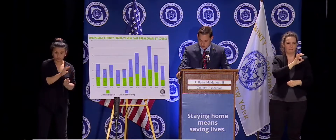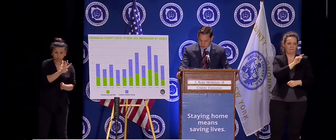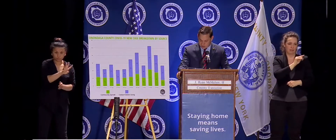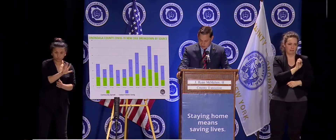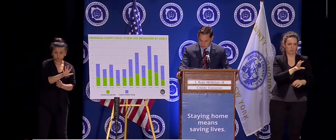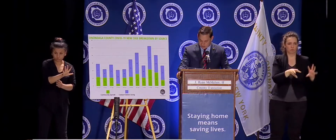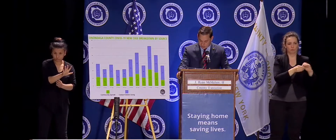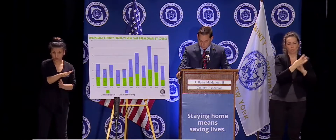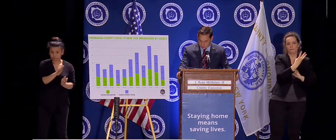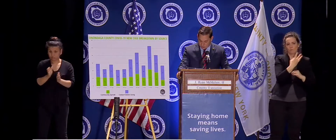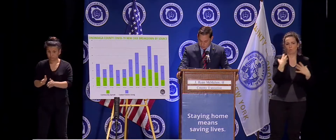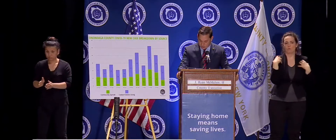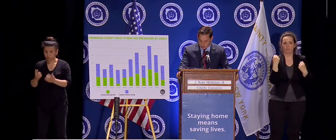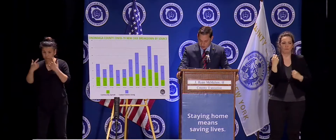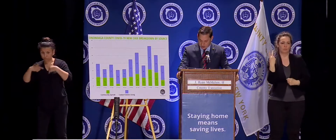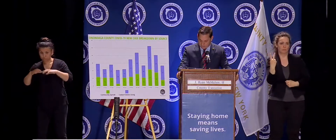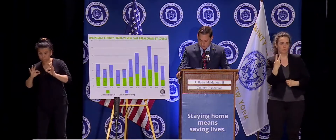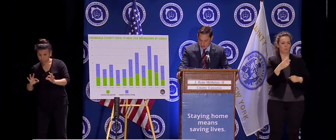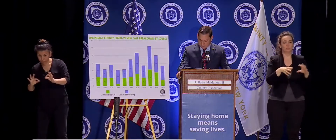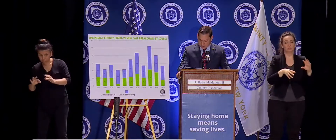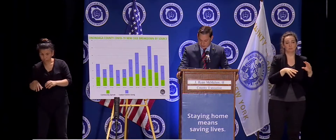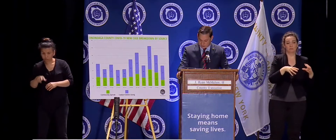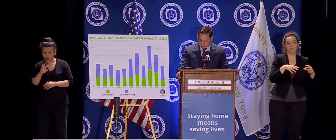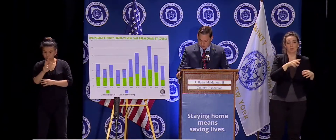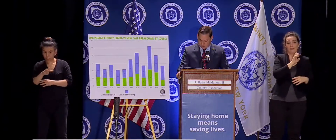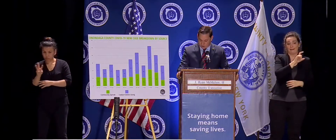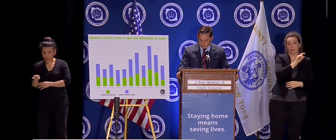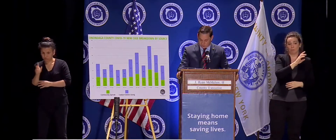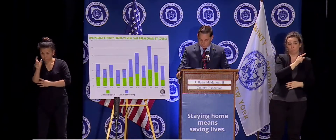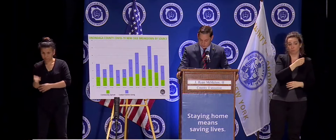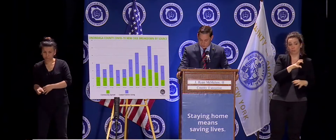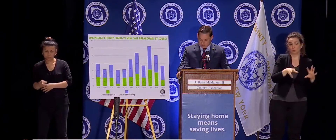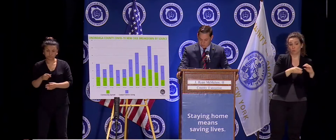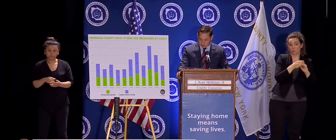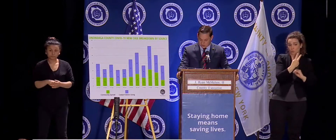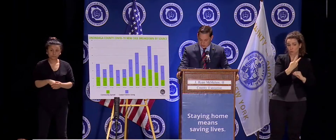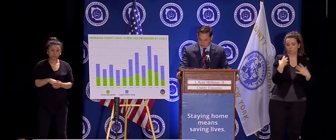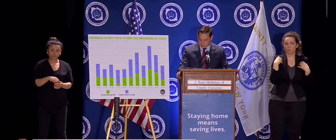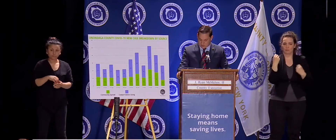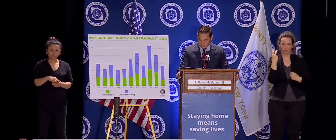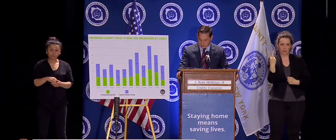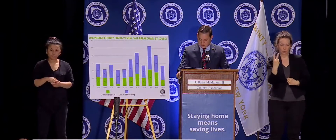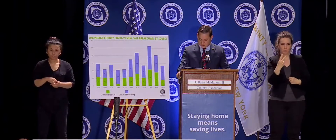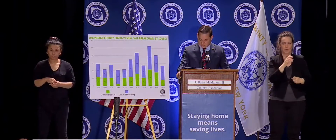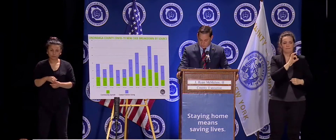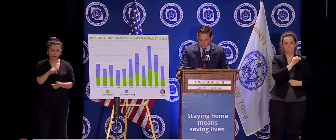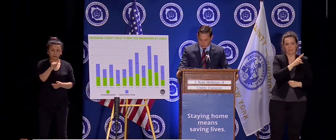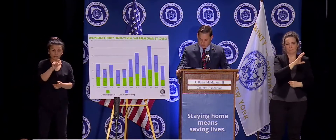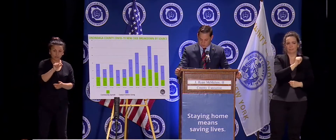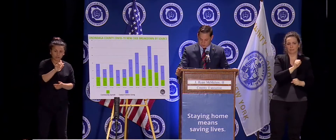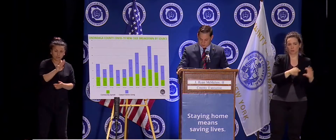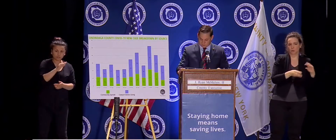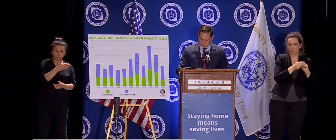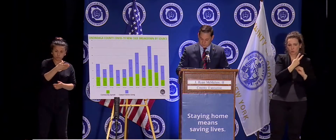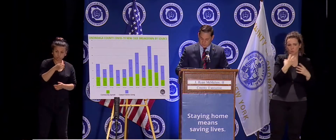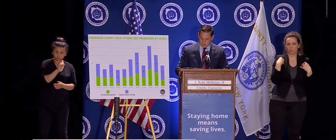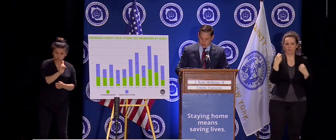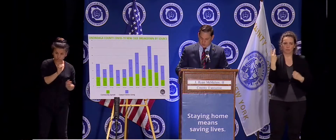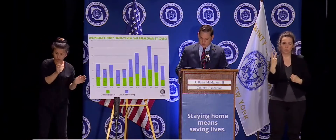recoveries. Atisco, 5 cases, 4 recoveries. Marcellus, 5 cases and 4